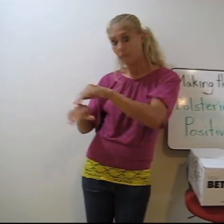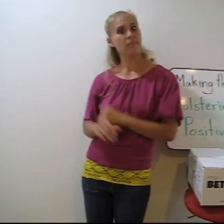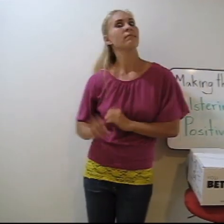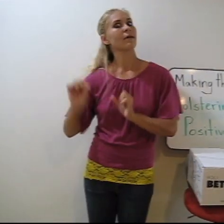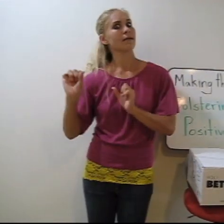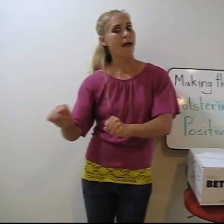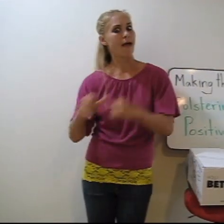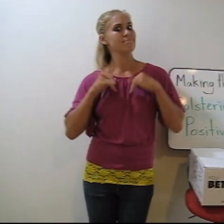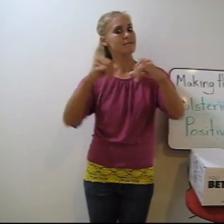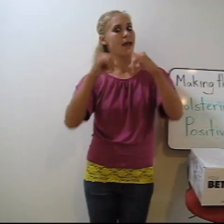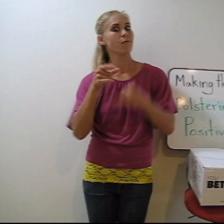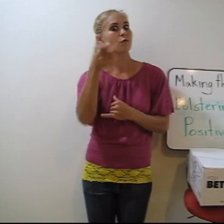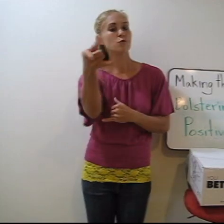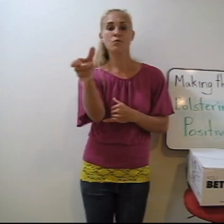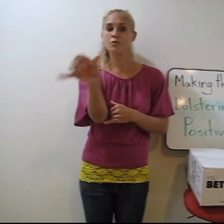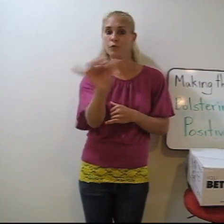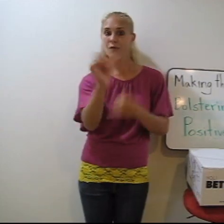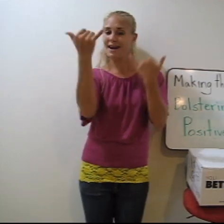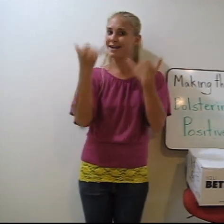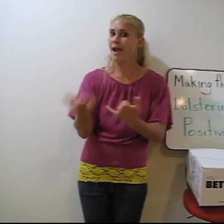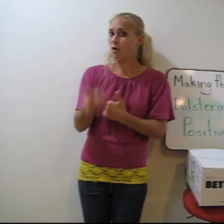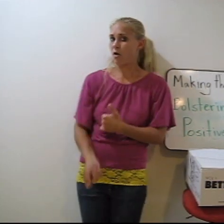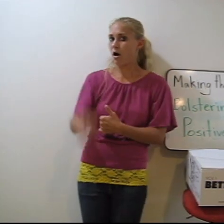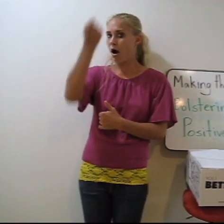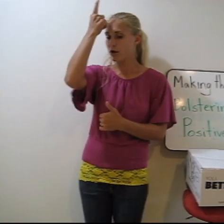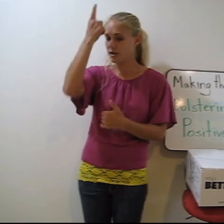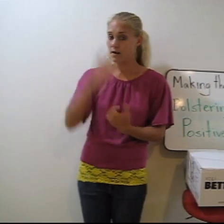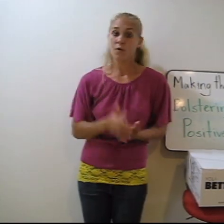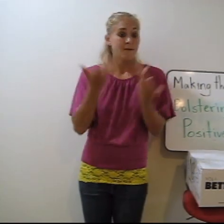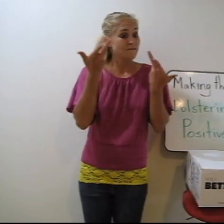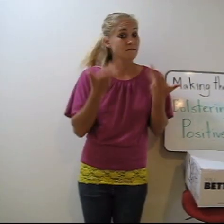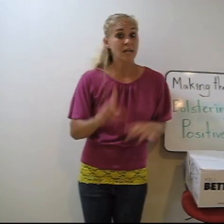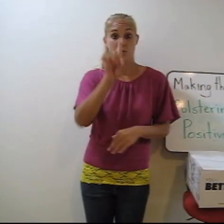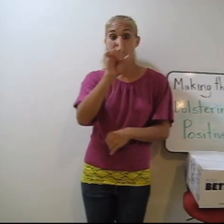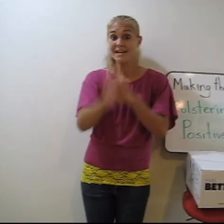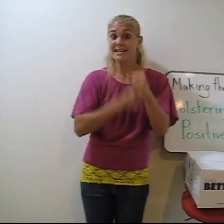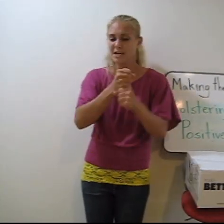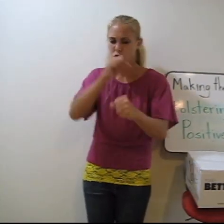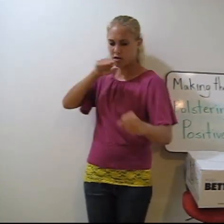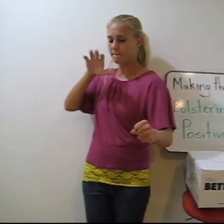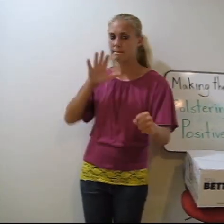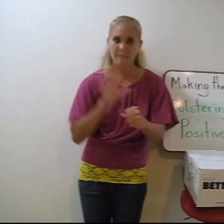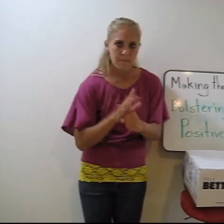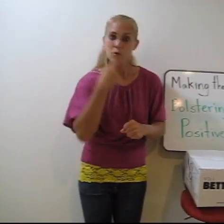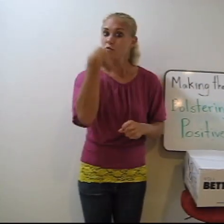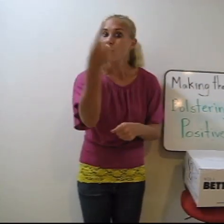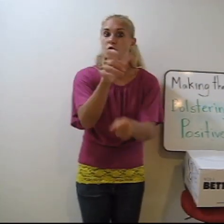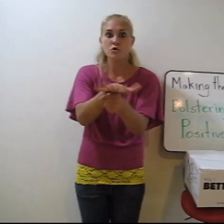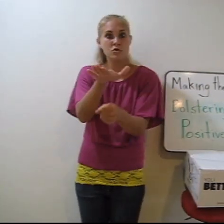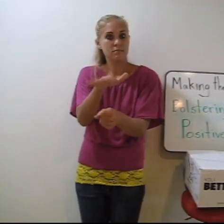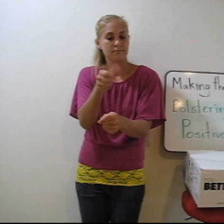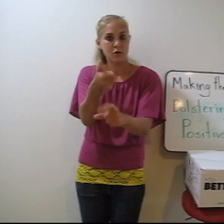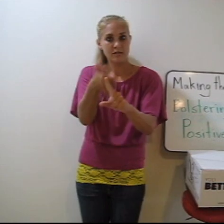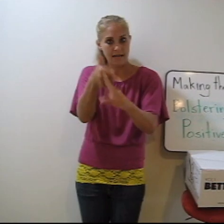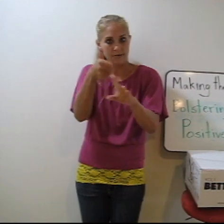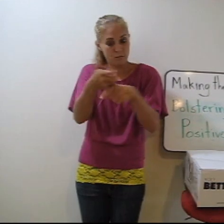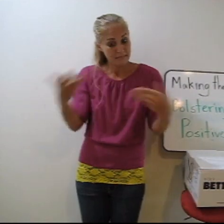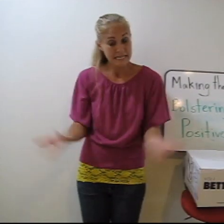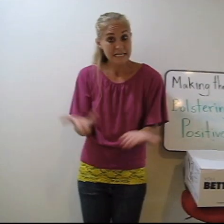too. Now get this, just after completing the one-year commitment you've made to yourself to be here in your new business, this simple